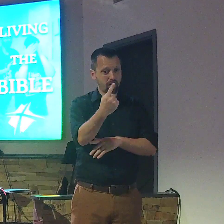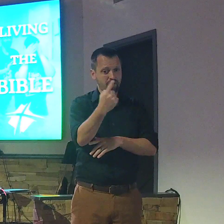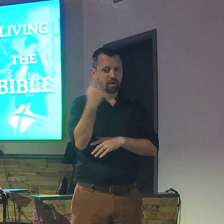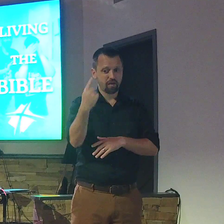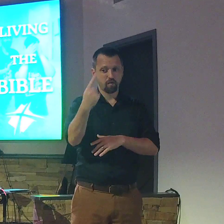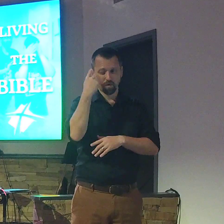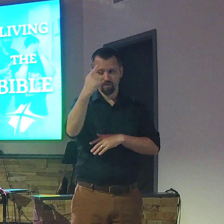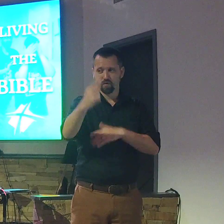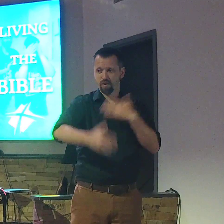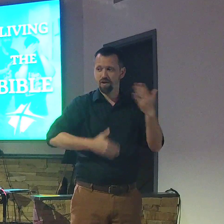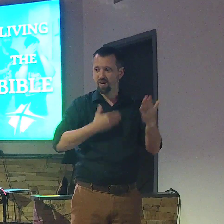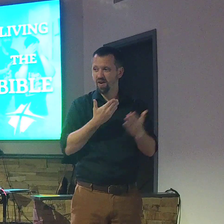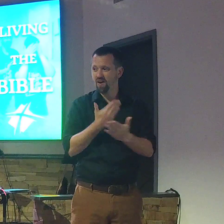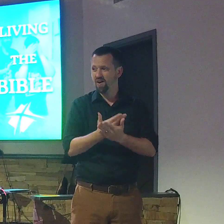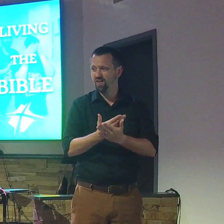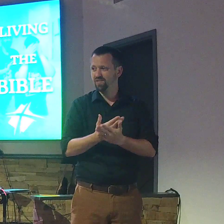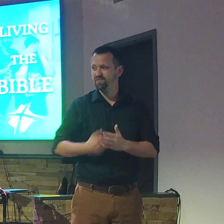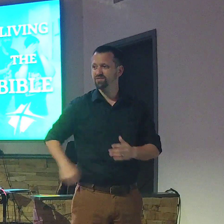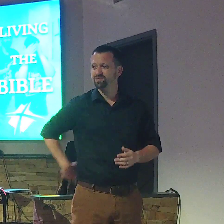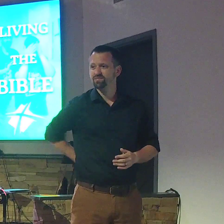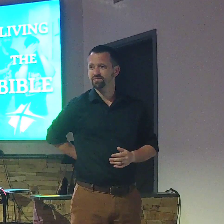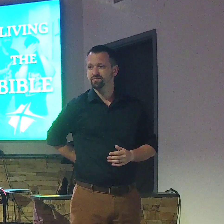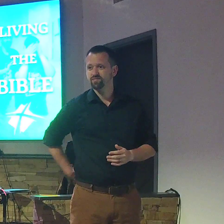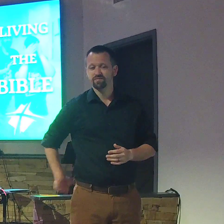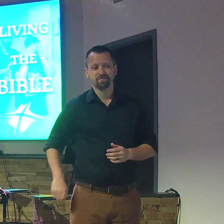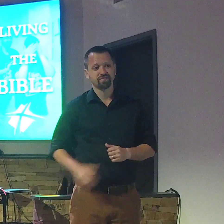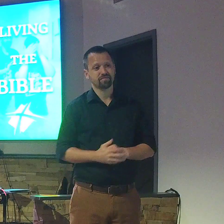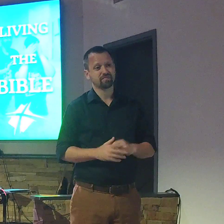right. And it's all about